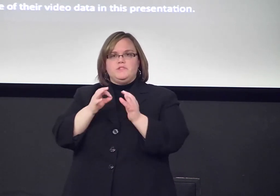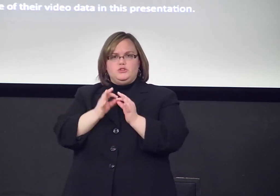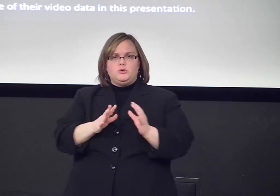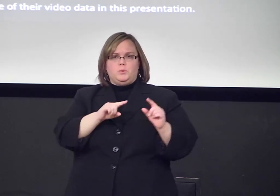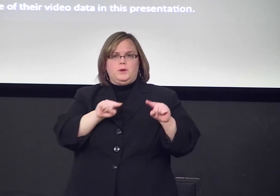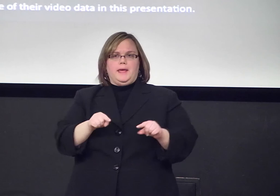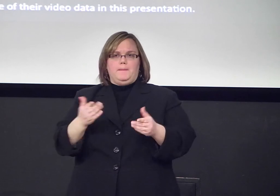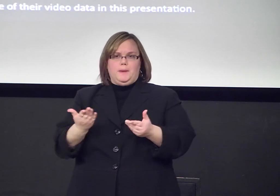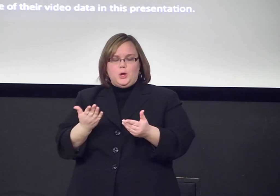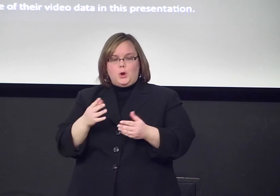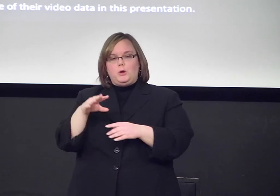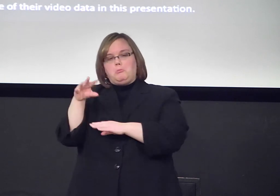felt authentic to them.